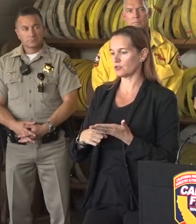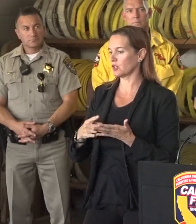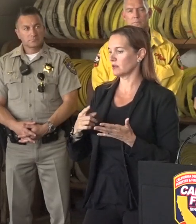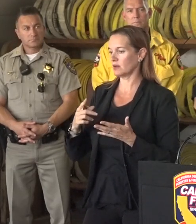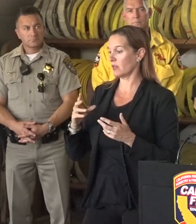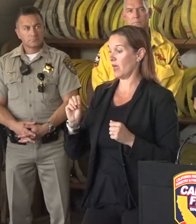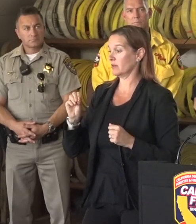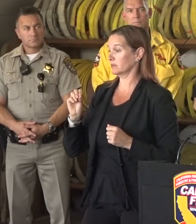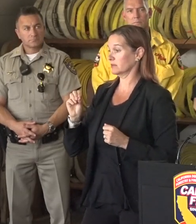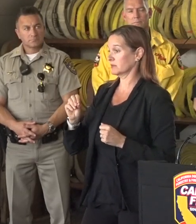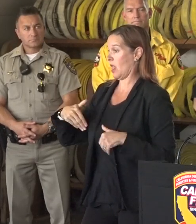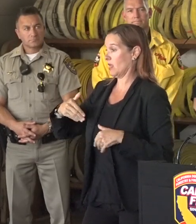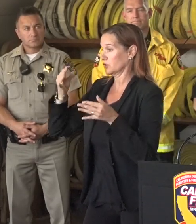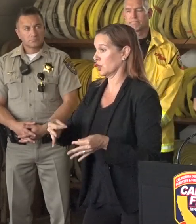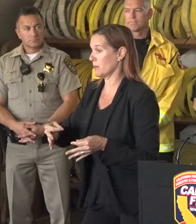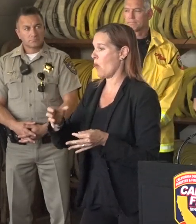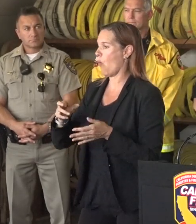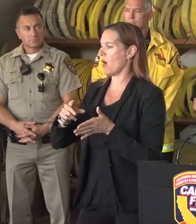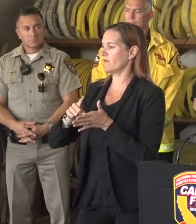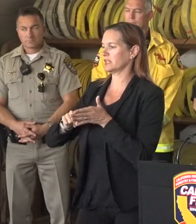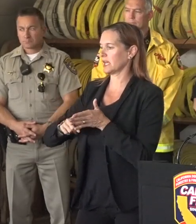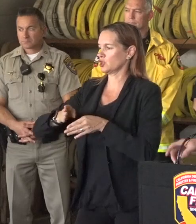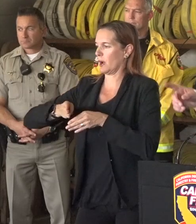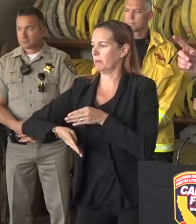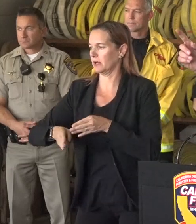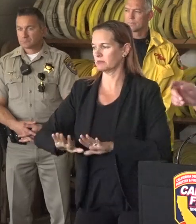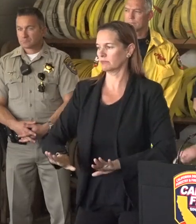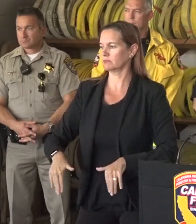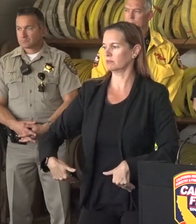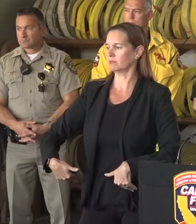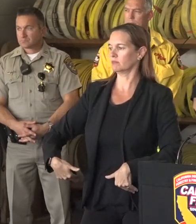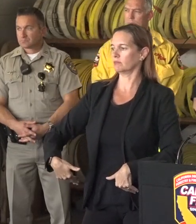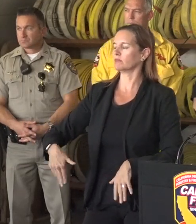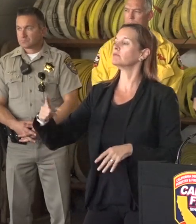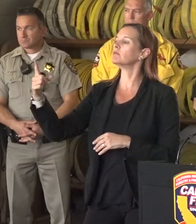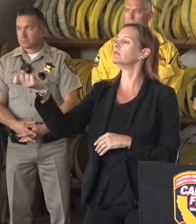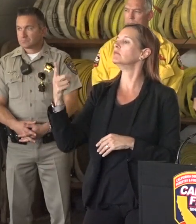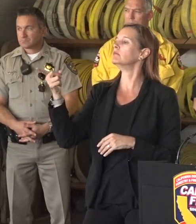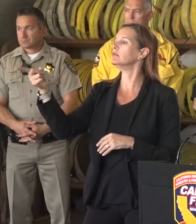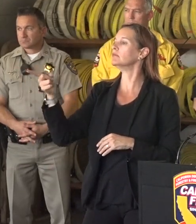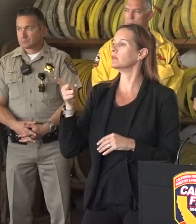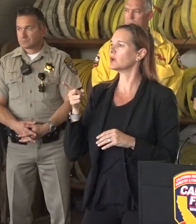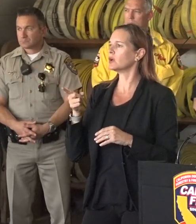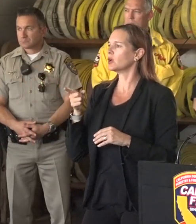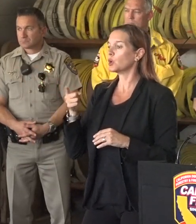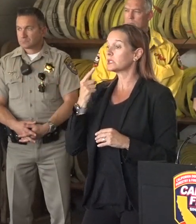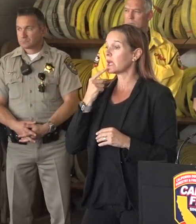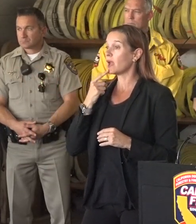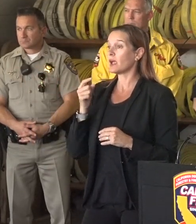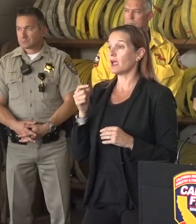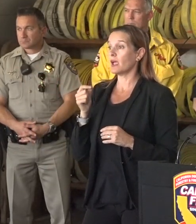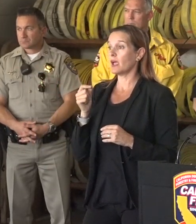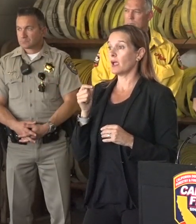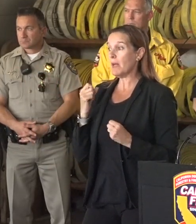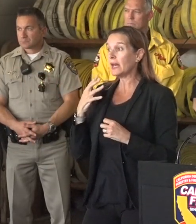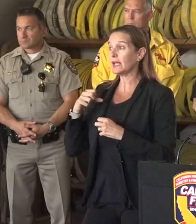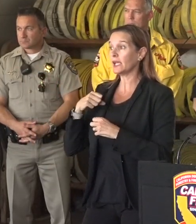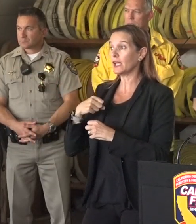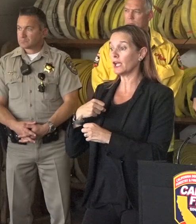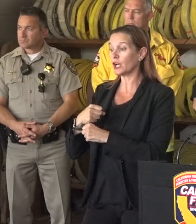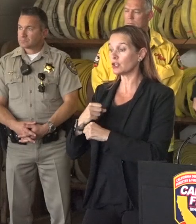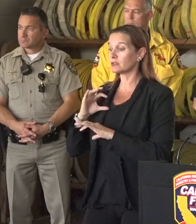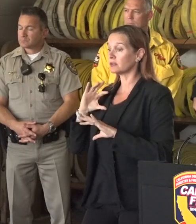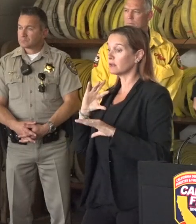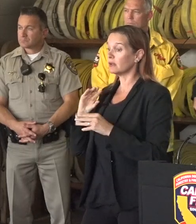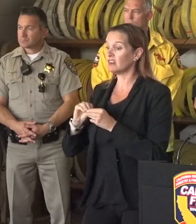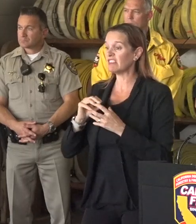determined nor is that investigation complete. Governor, For clarification, you said that we wouldn't be here if we not had for years and years of greed